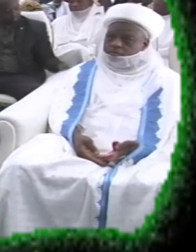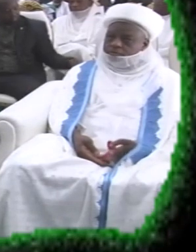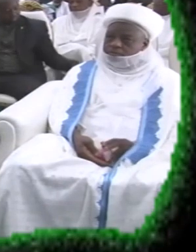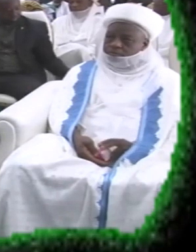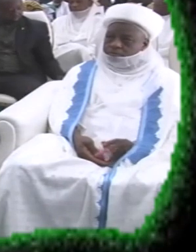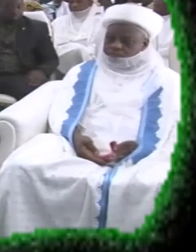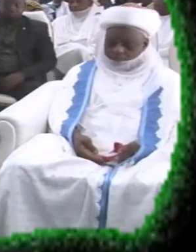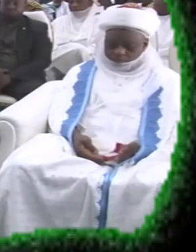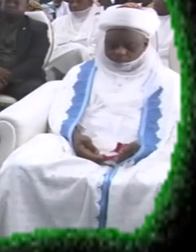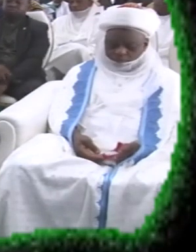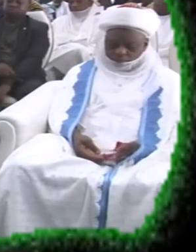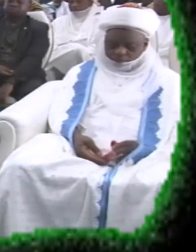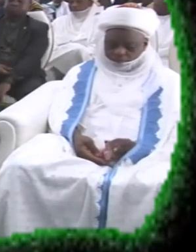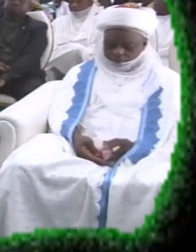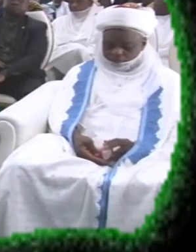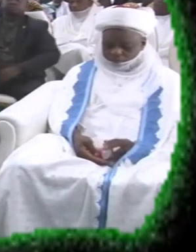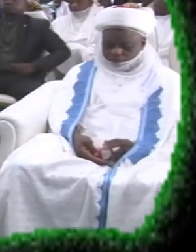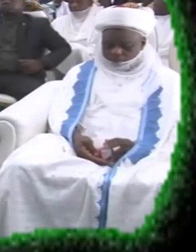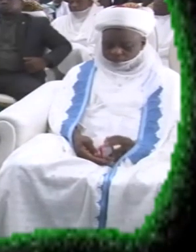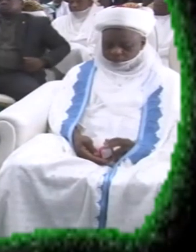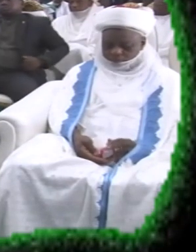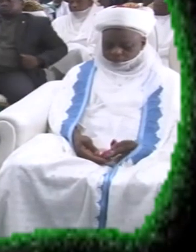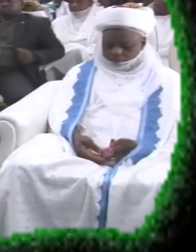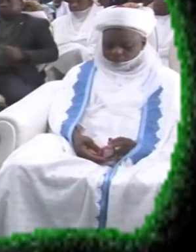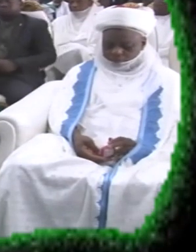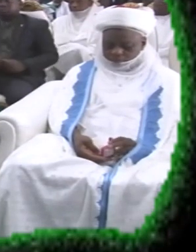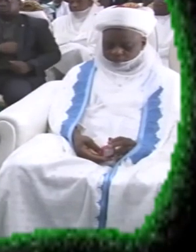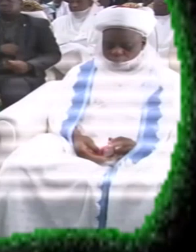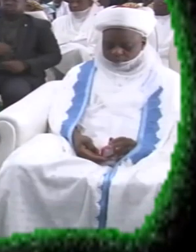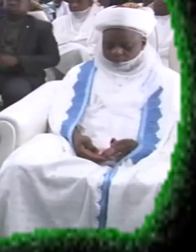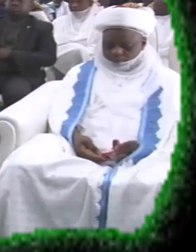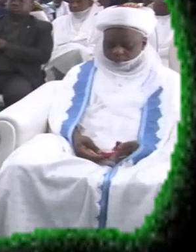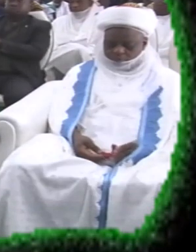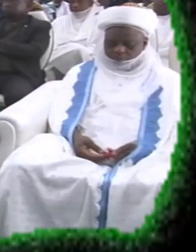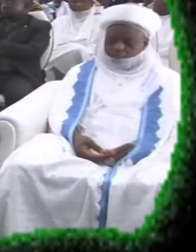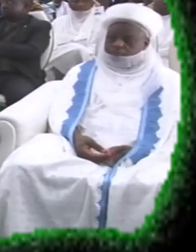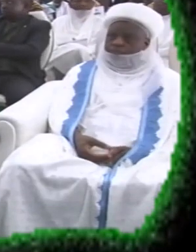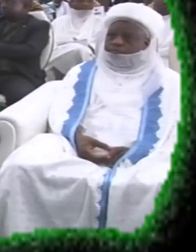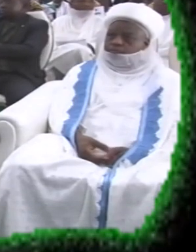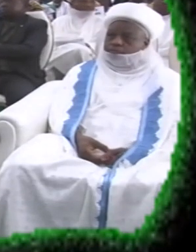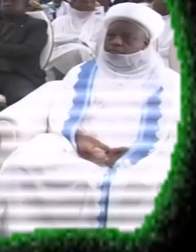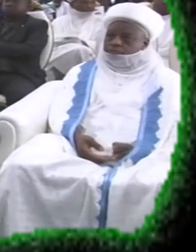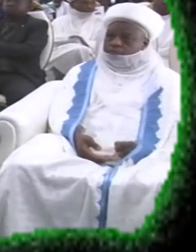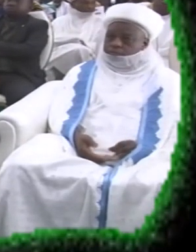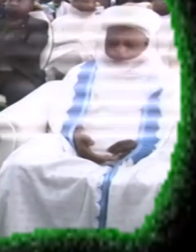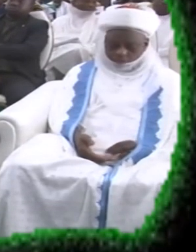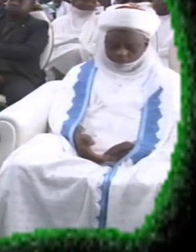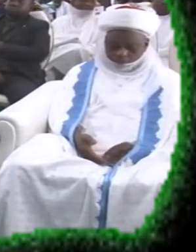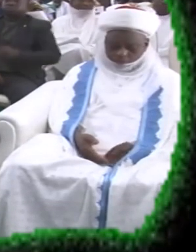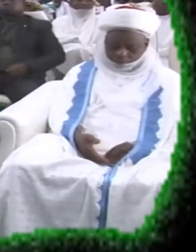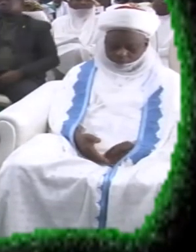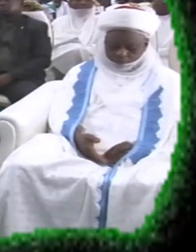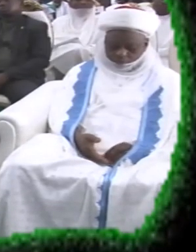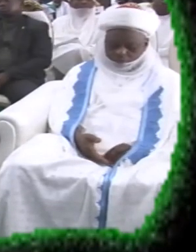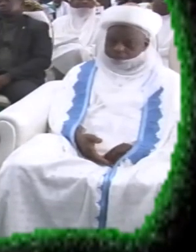our leader, His Eminence the Sultan of Sokoto, and President General of the